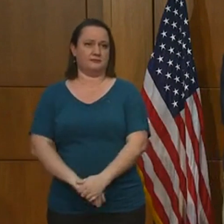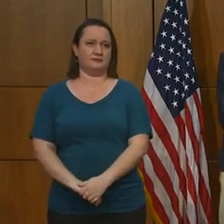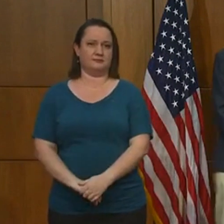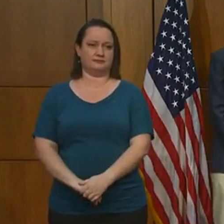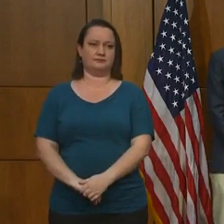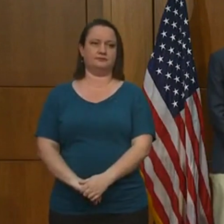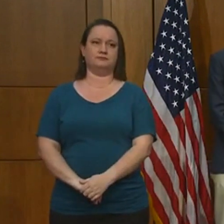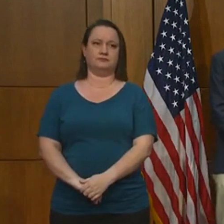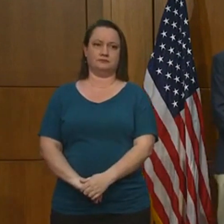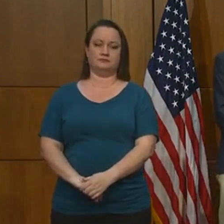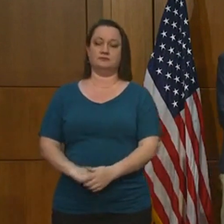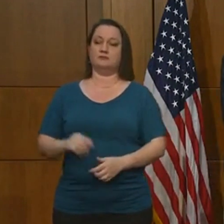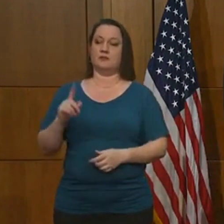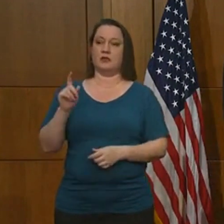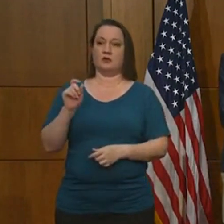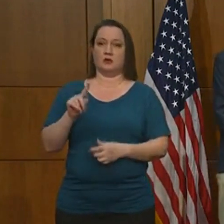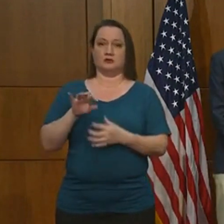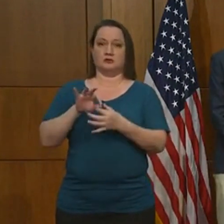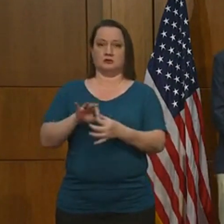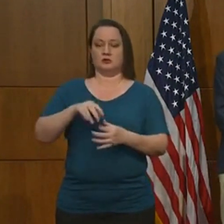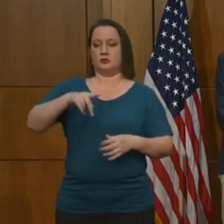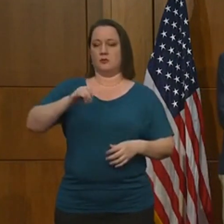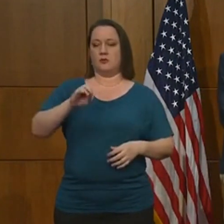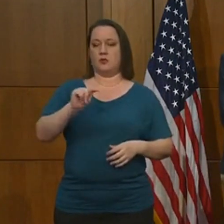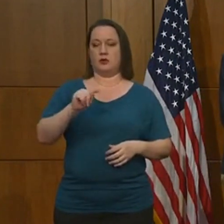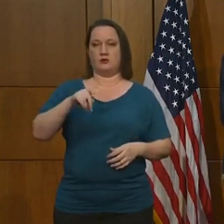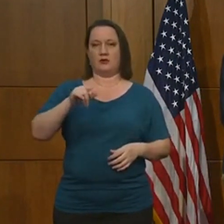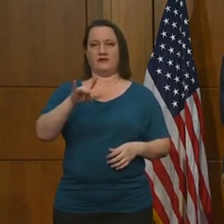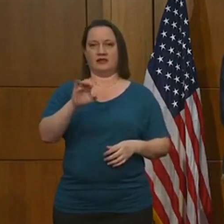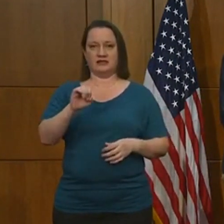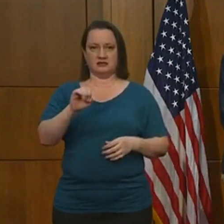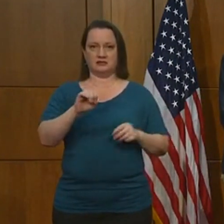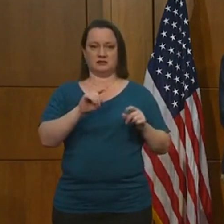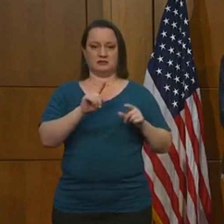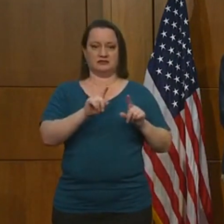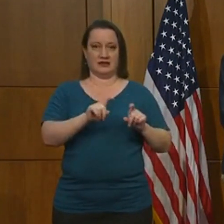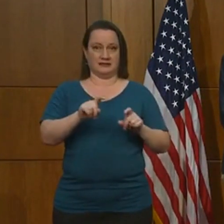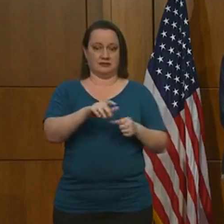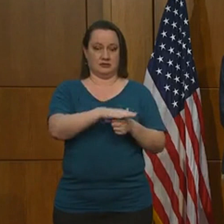Hi, the questions are around our point prevalence surveys in long-term care.